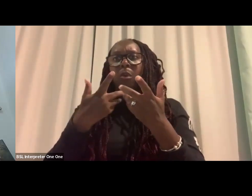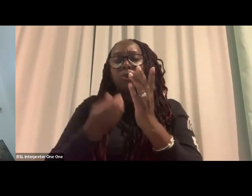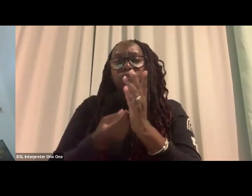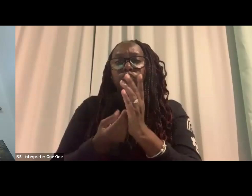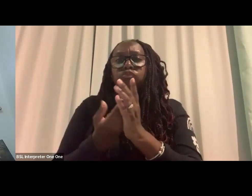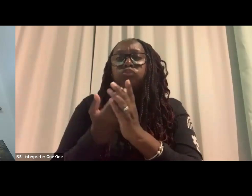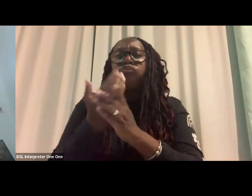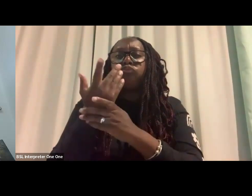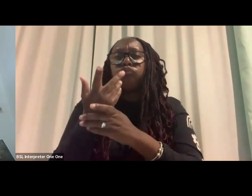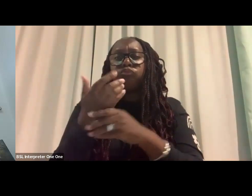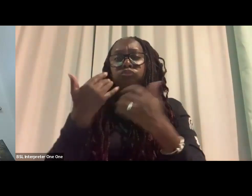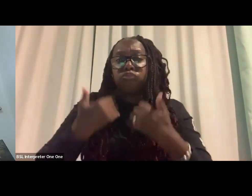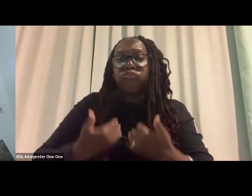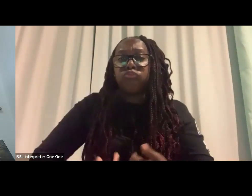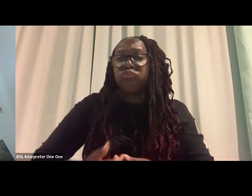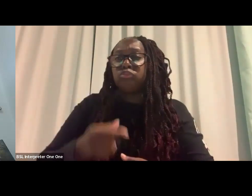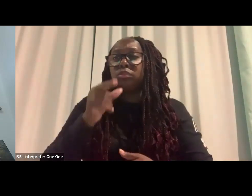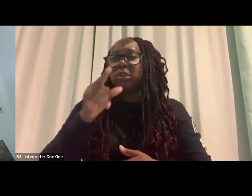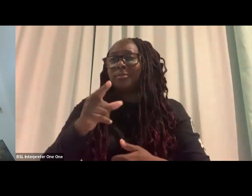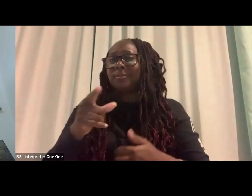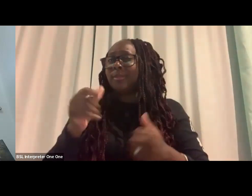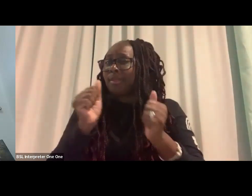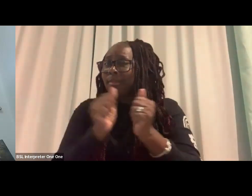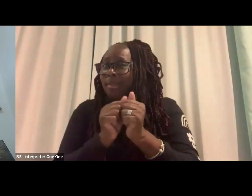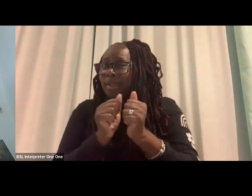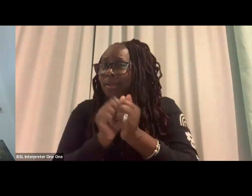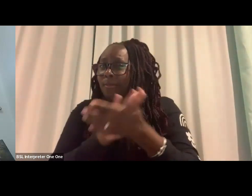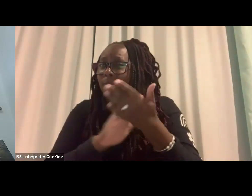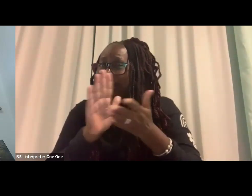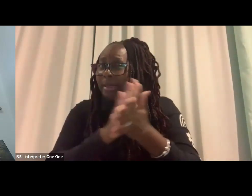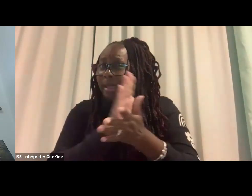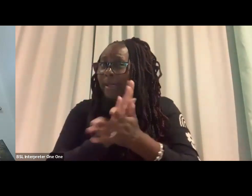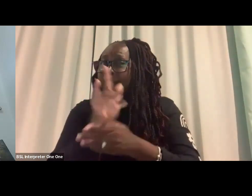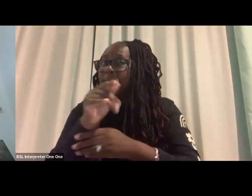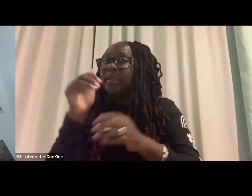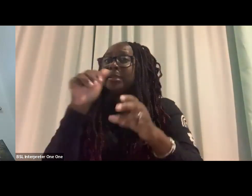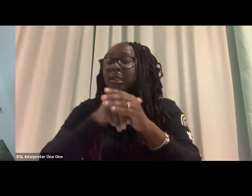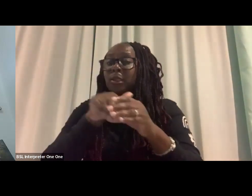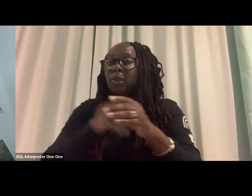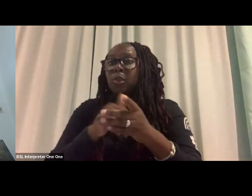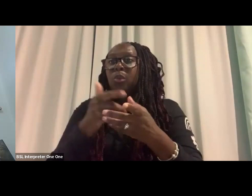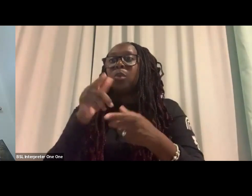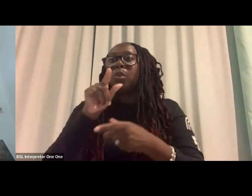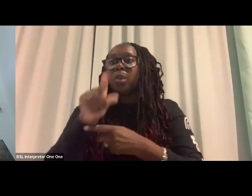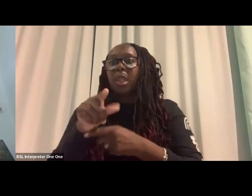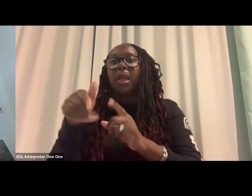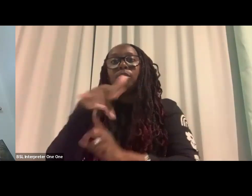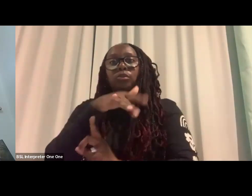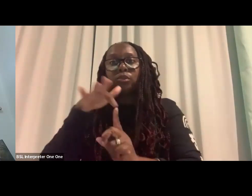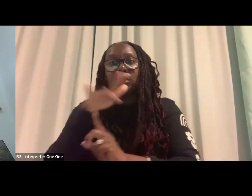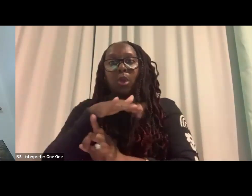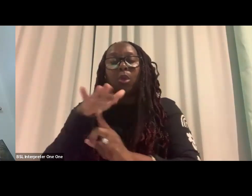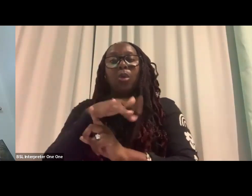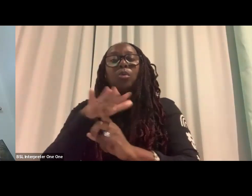increase prosperity, it is not going to guarantee that happiness, which includes political stability, social harmony, and